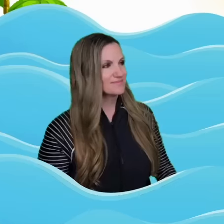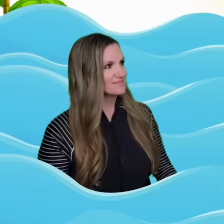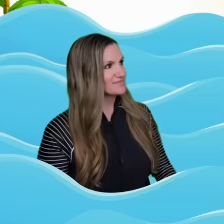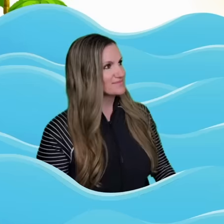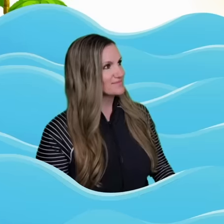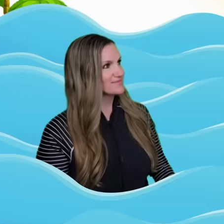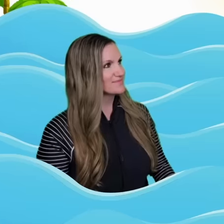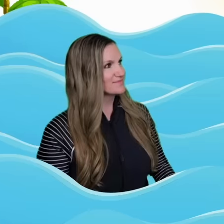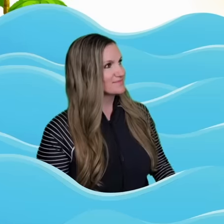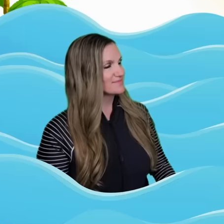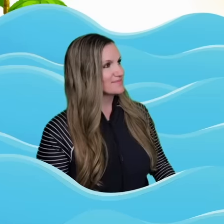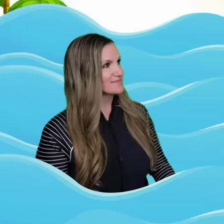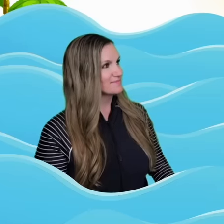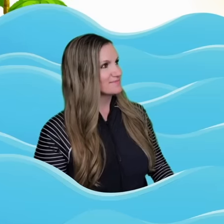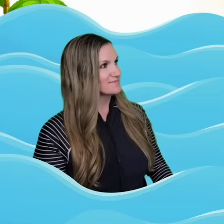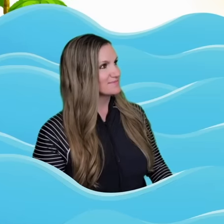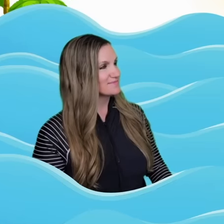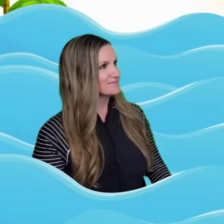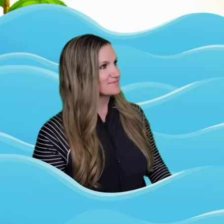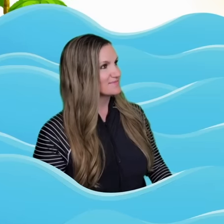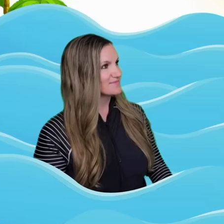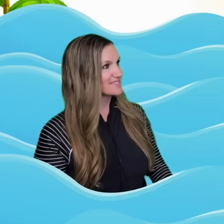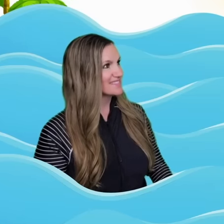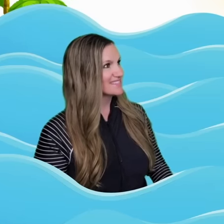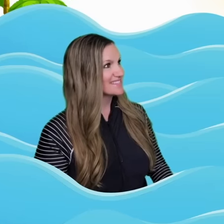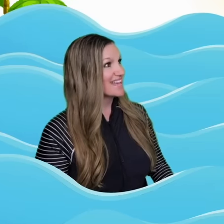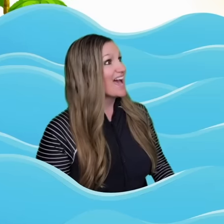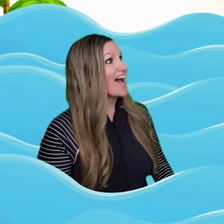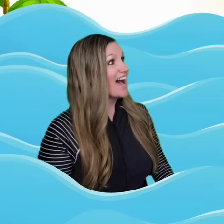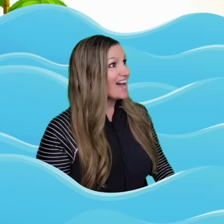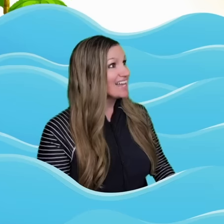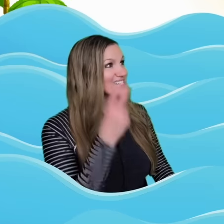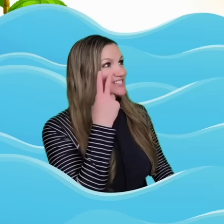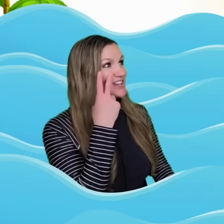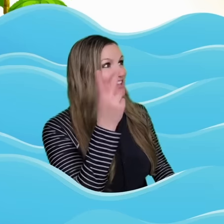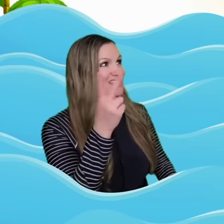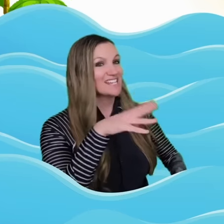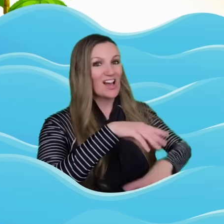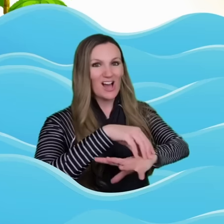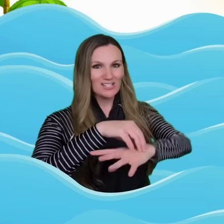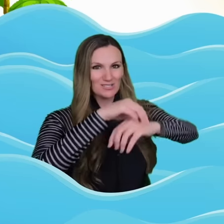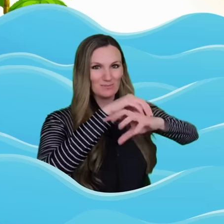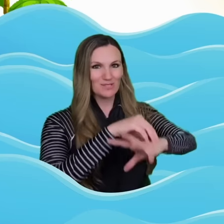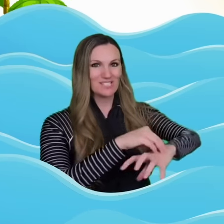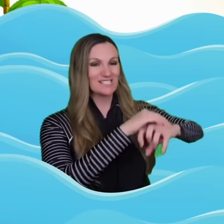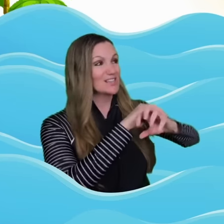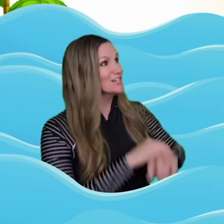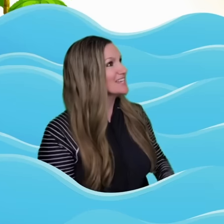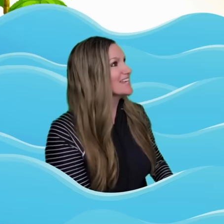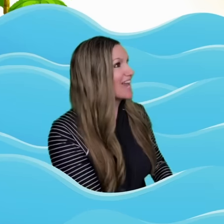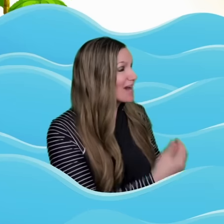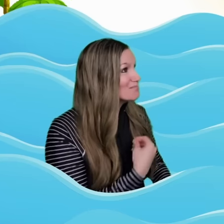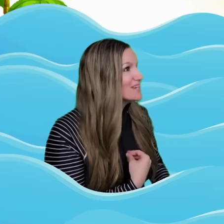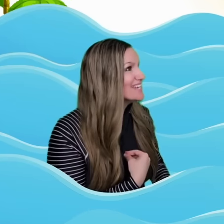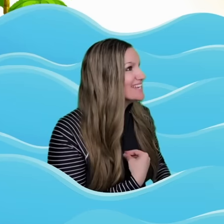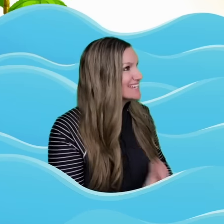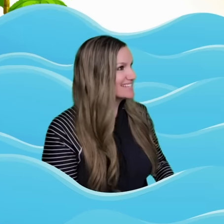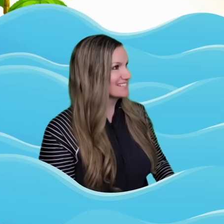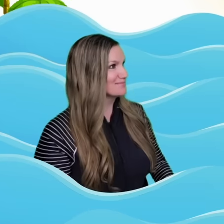Hey, Miss Magic, what did you see? I saw an octopus looking at me. You saw